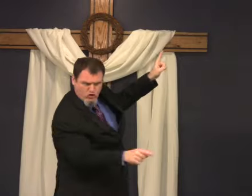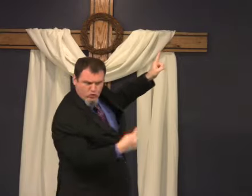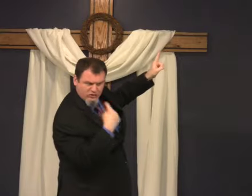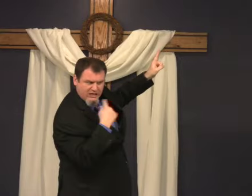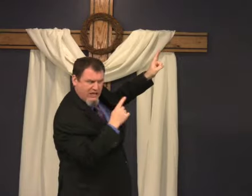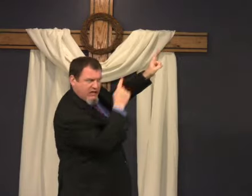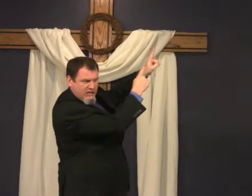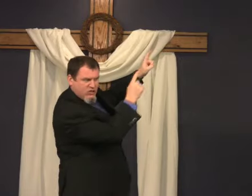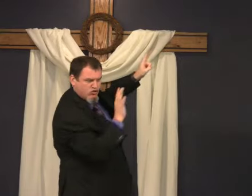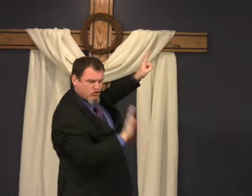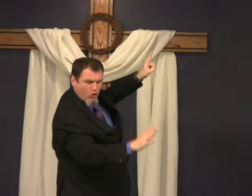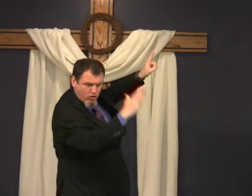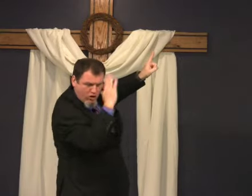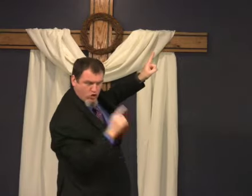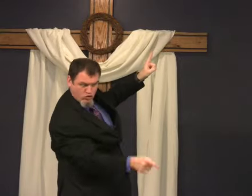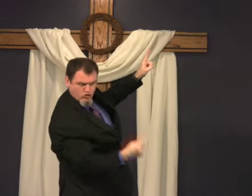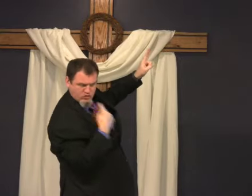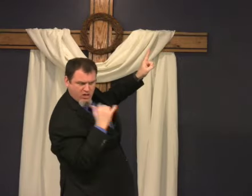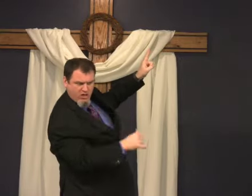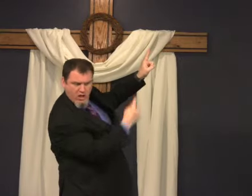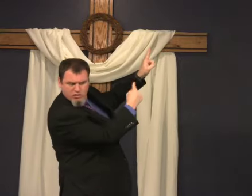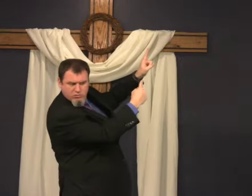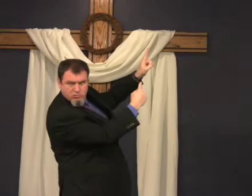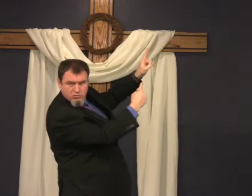Ye say that he is your God.